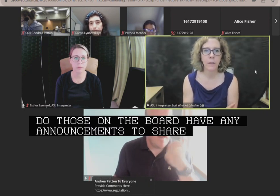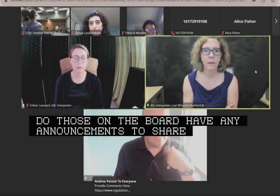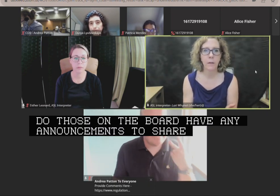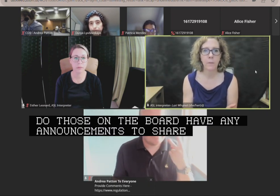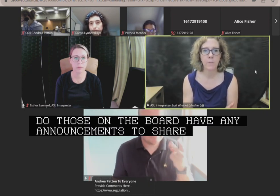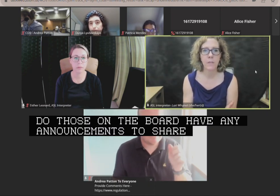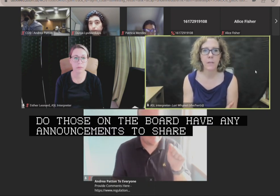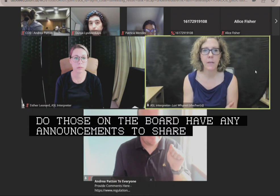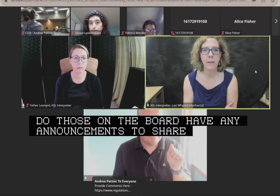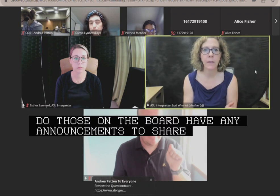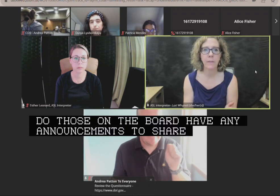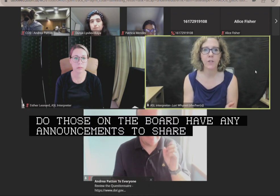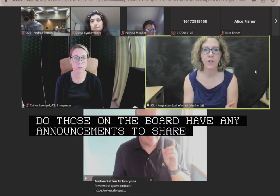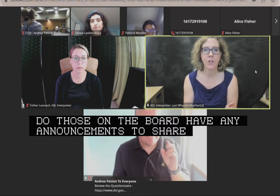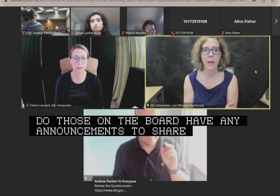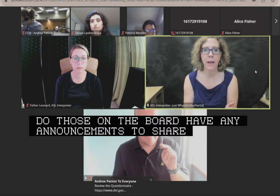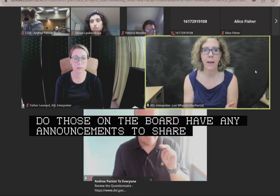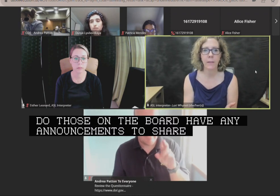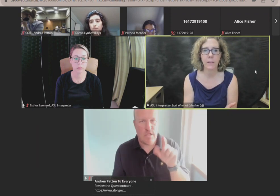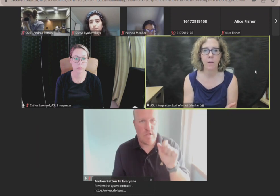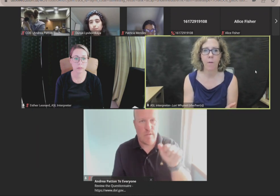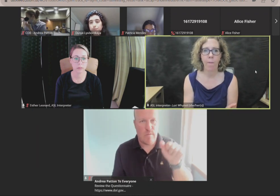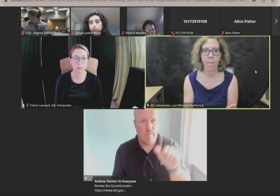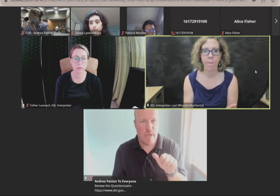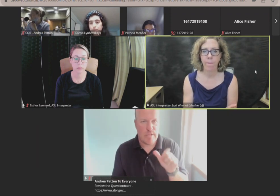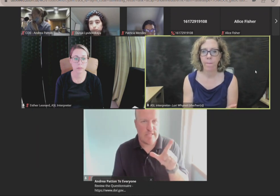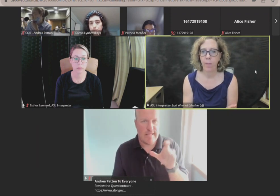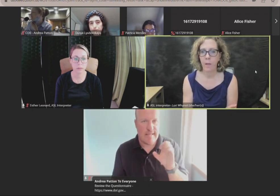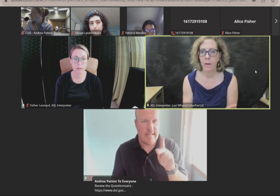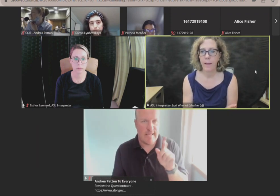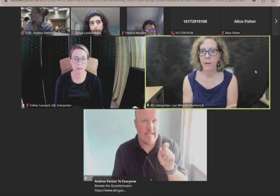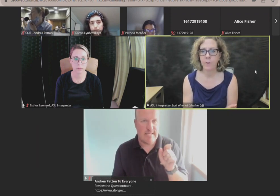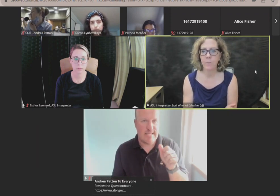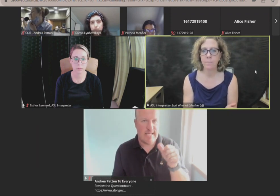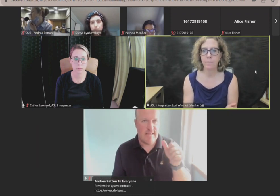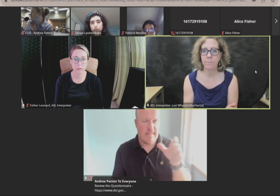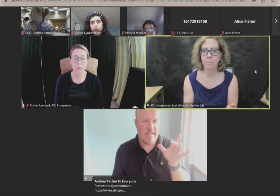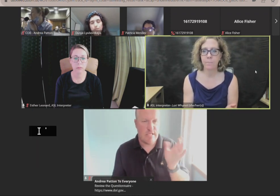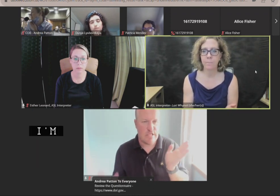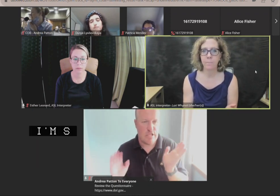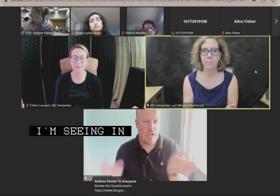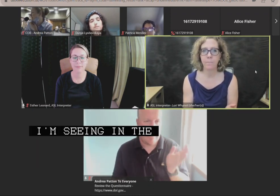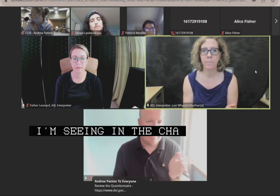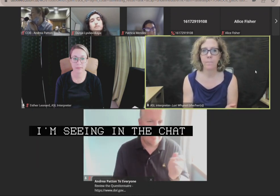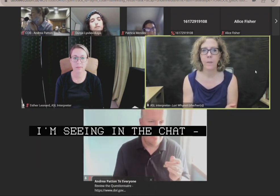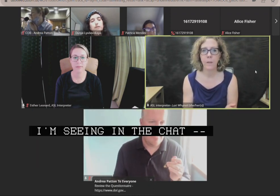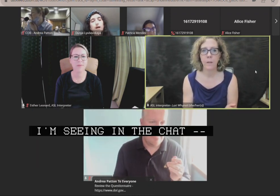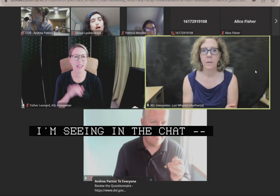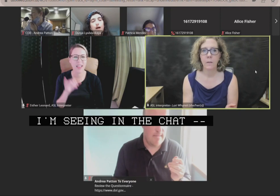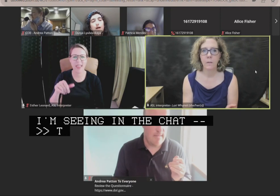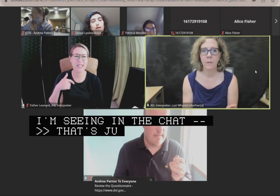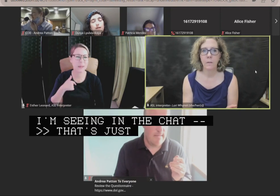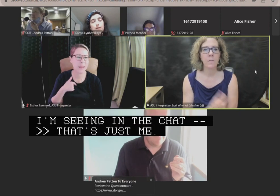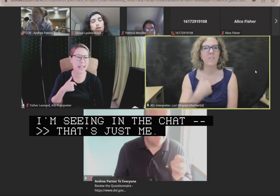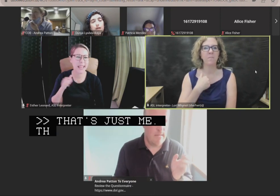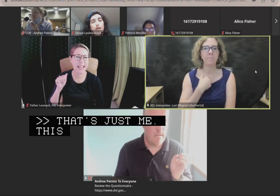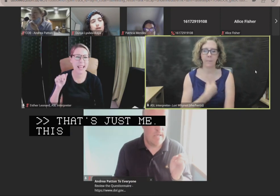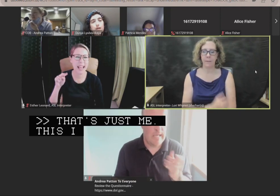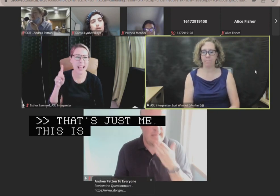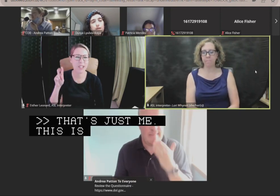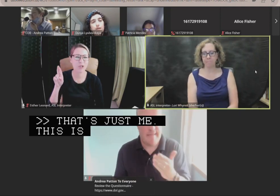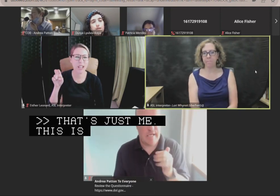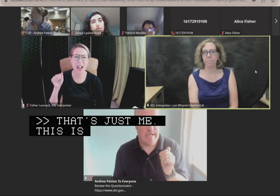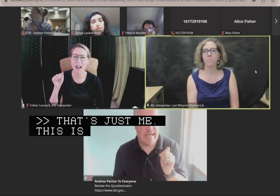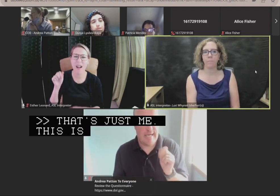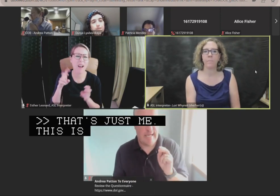Okay, seeing in the chat. That's just me, Andrew. Wes. This is Andrea. Those are the links about